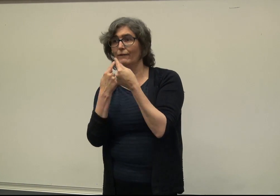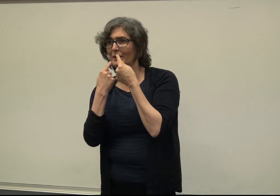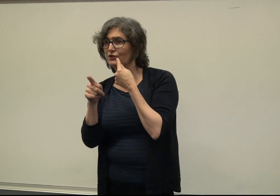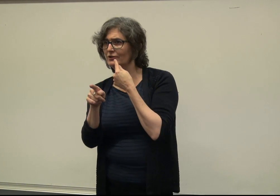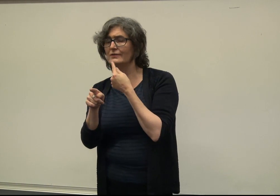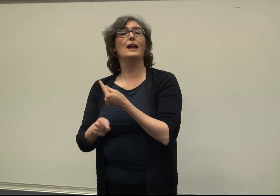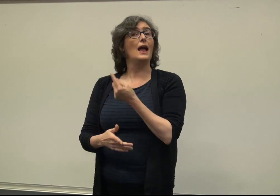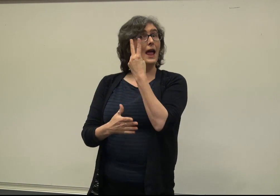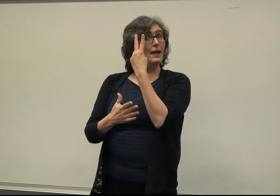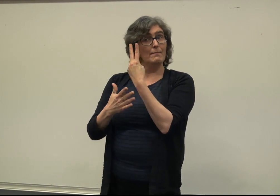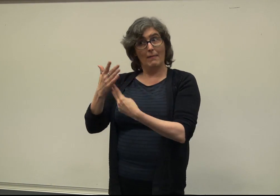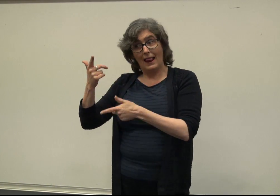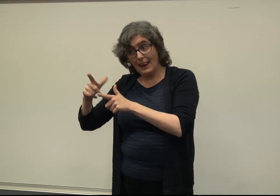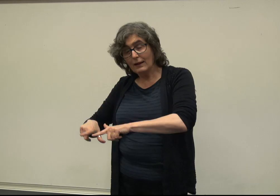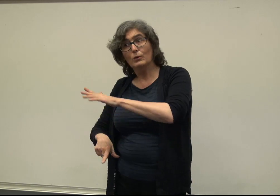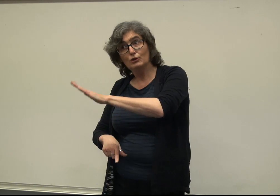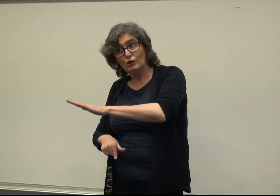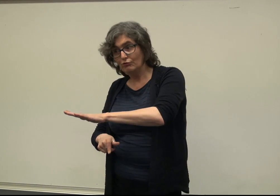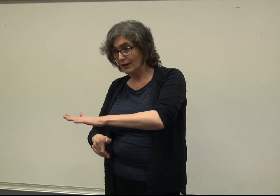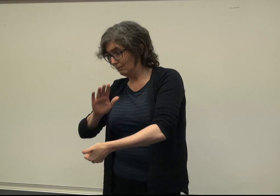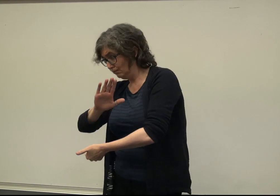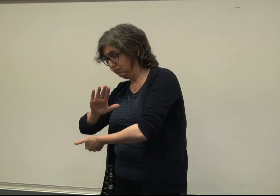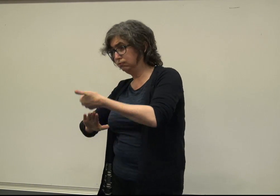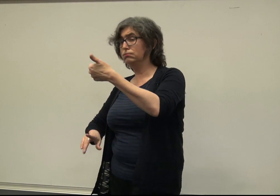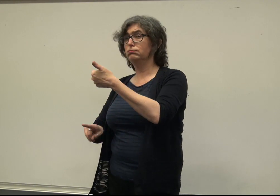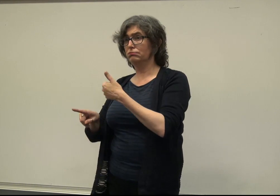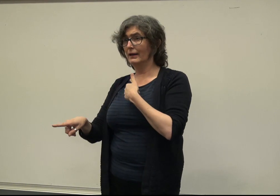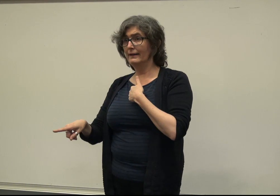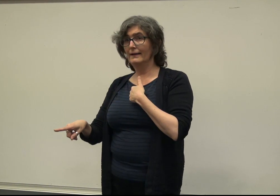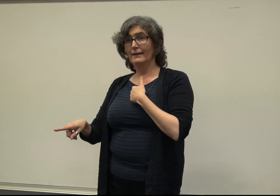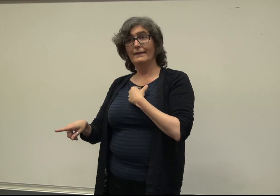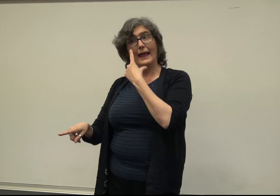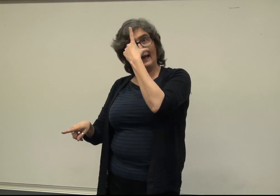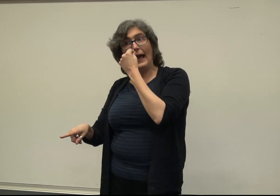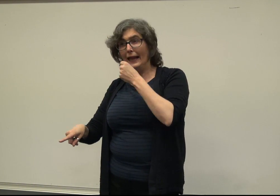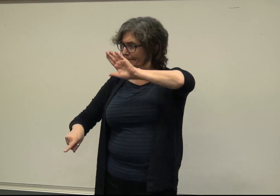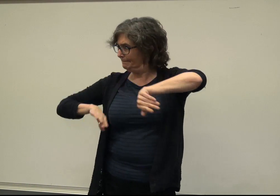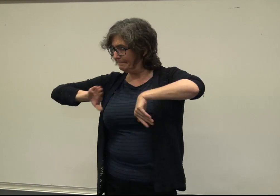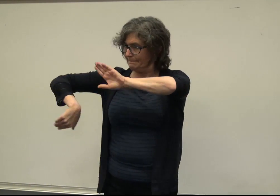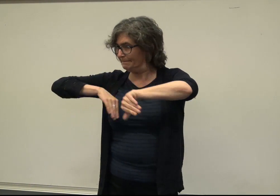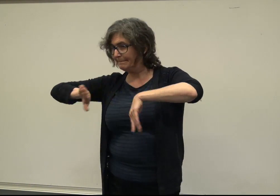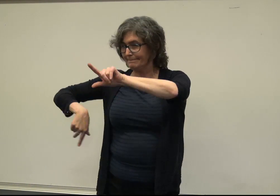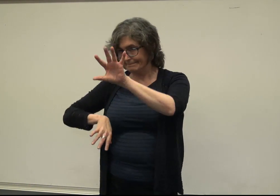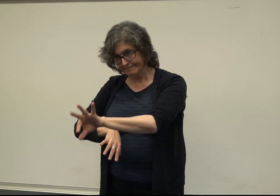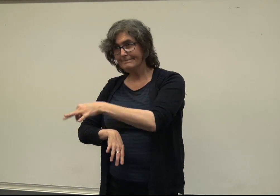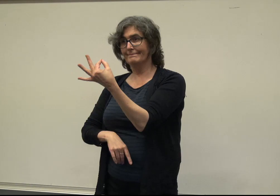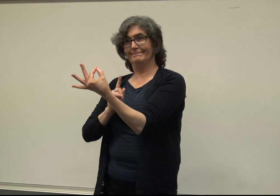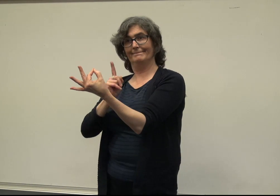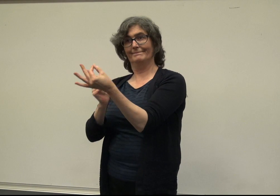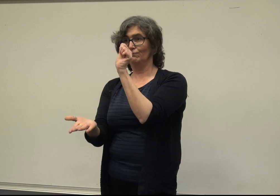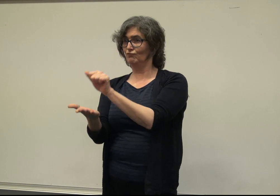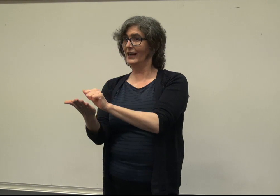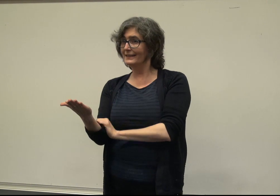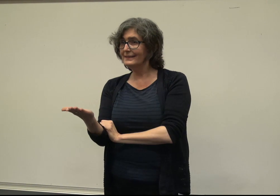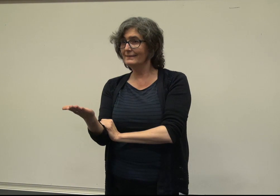ignore what is irrelevant or unimportant for the task they're doing. And that is